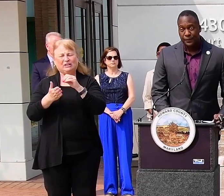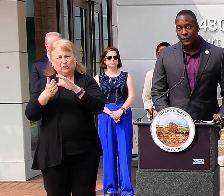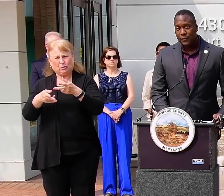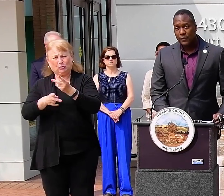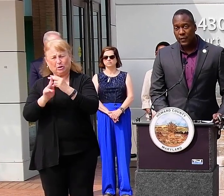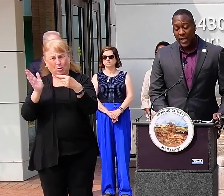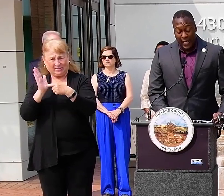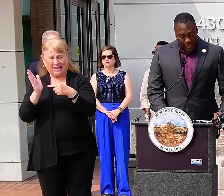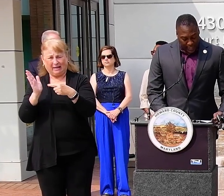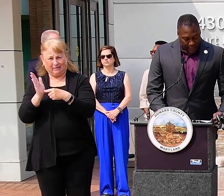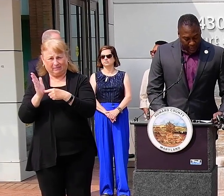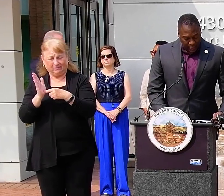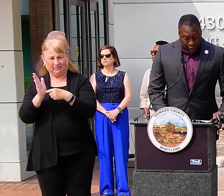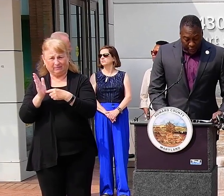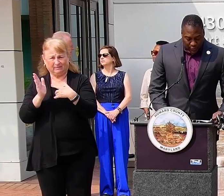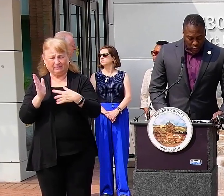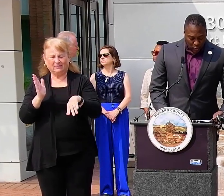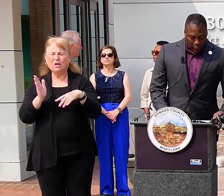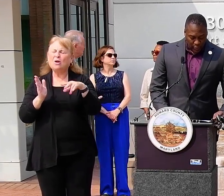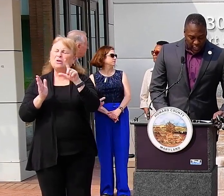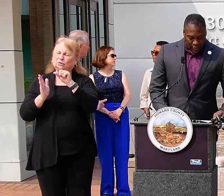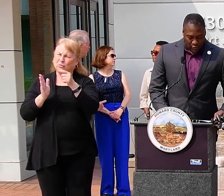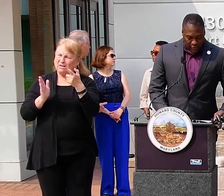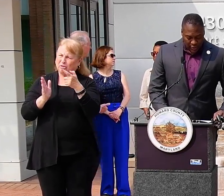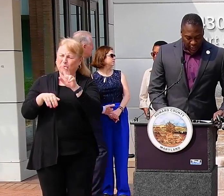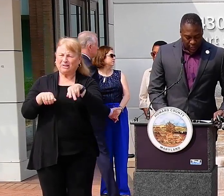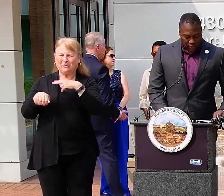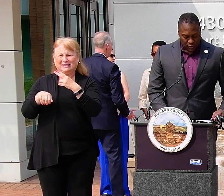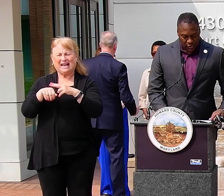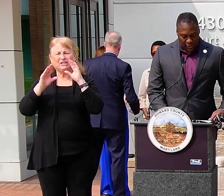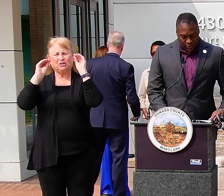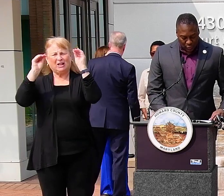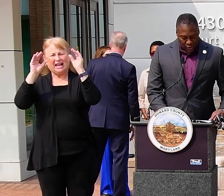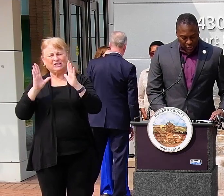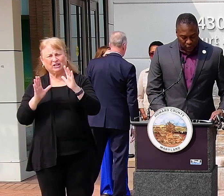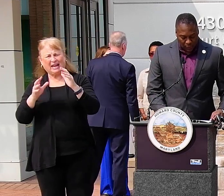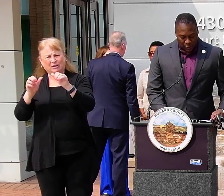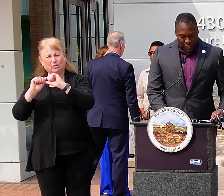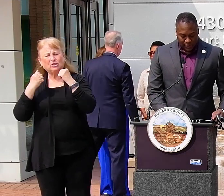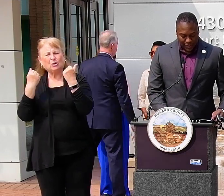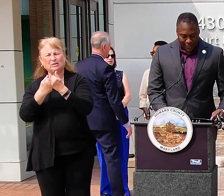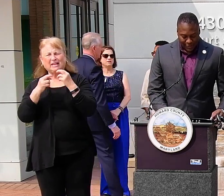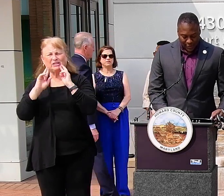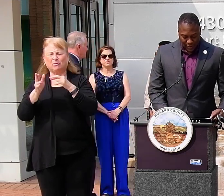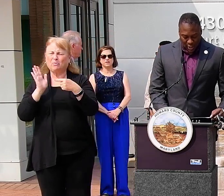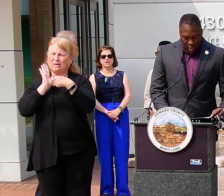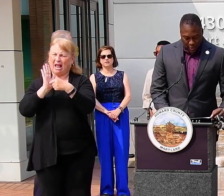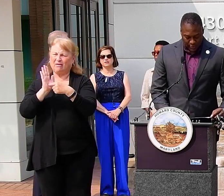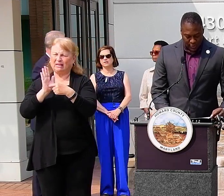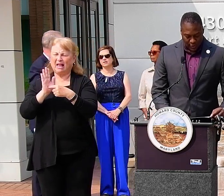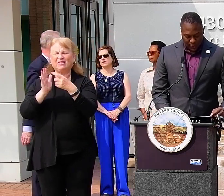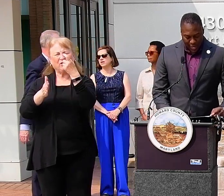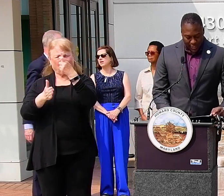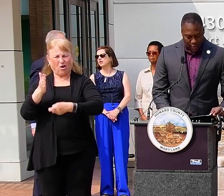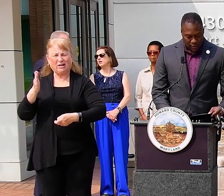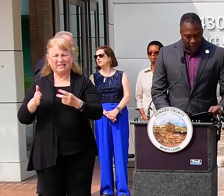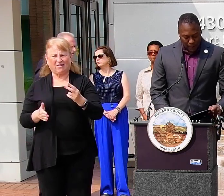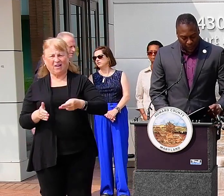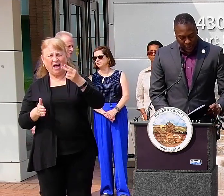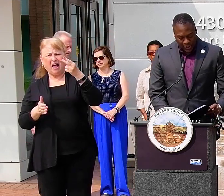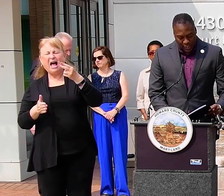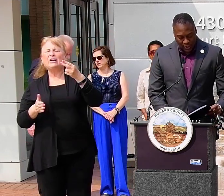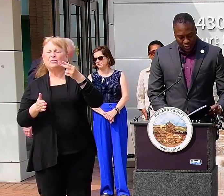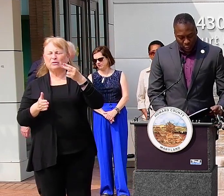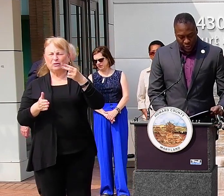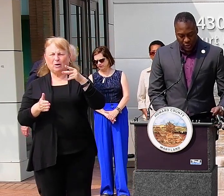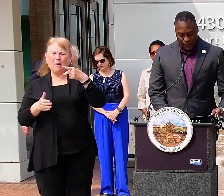debt. A 2021 National Educators Association report outlined the cost of higher